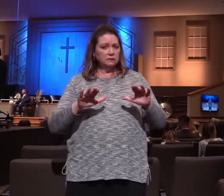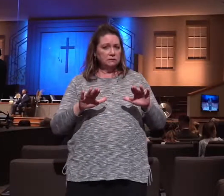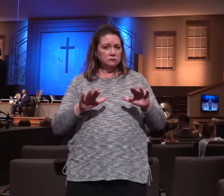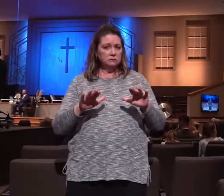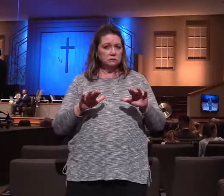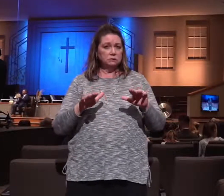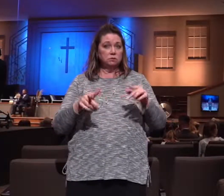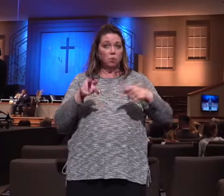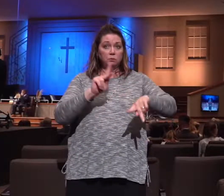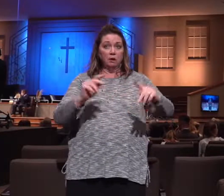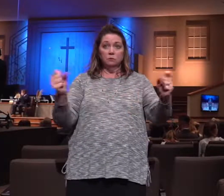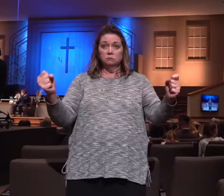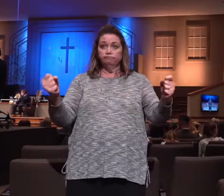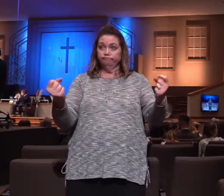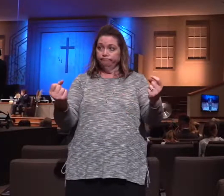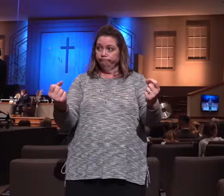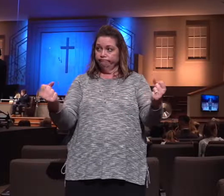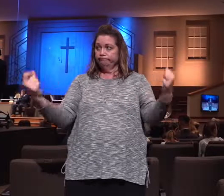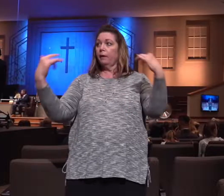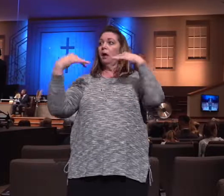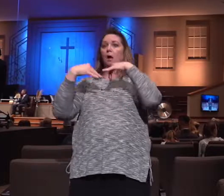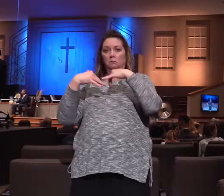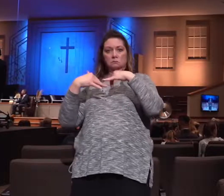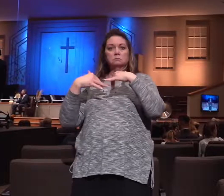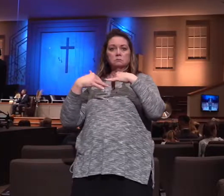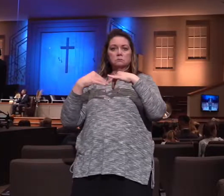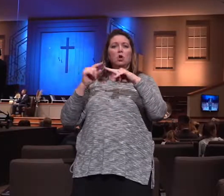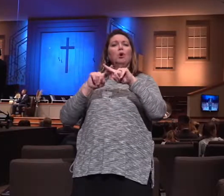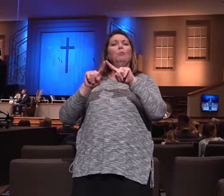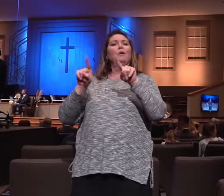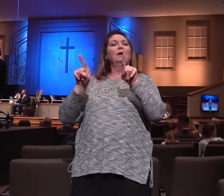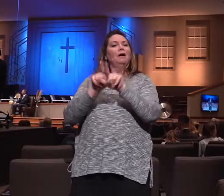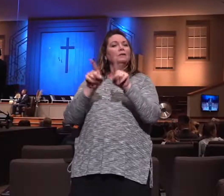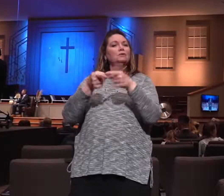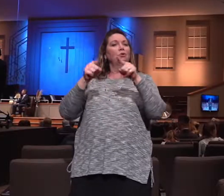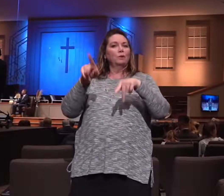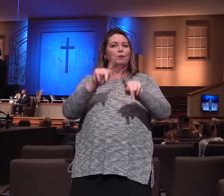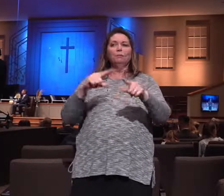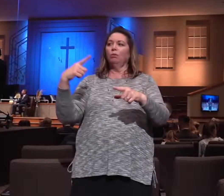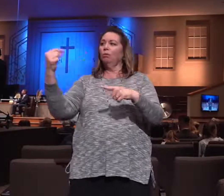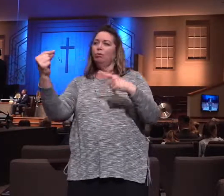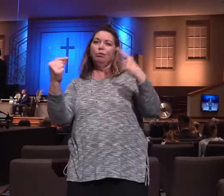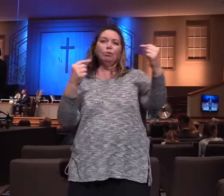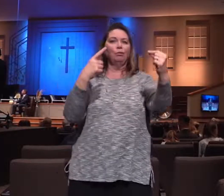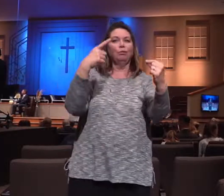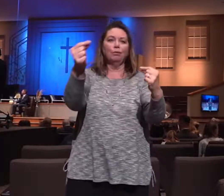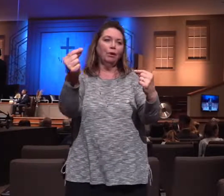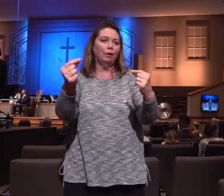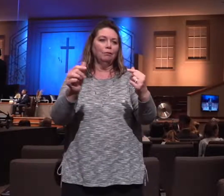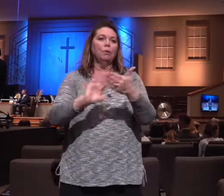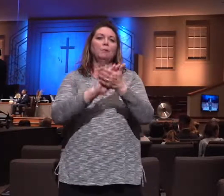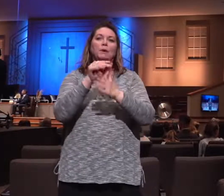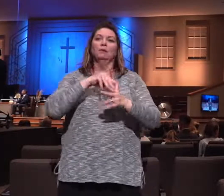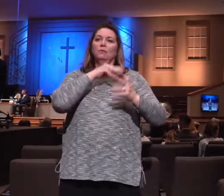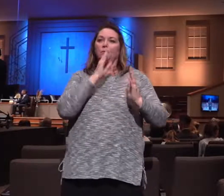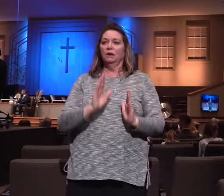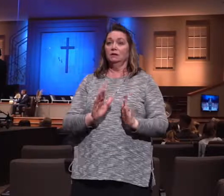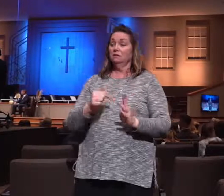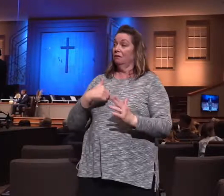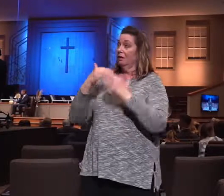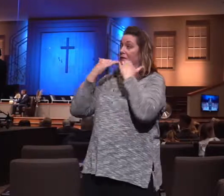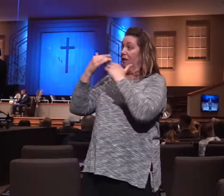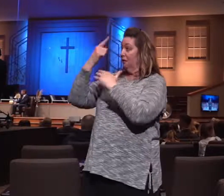capacity. And we want to be a sending church. And I'm so thankful that some of our own missionaries are here with